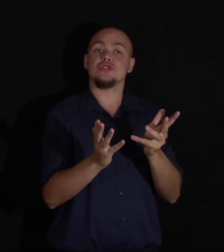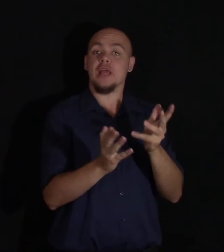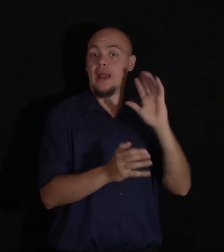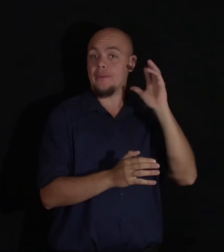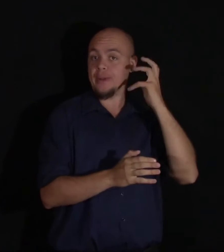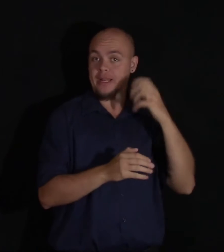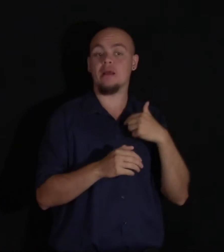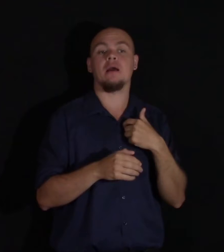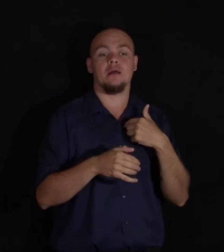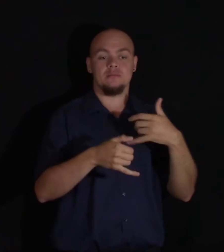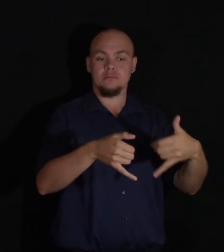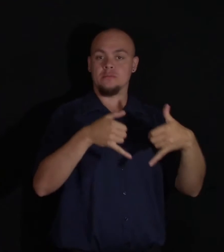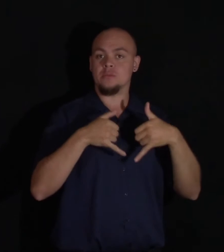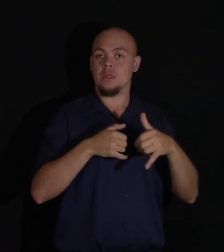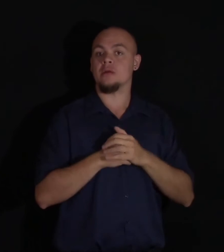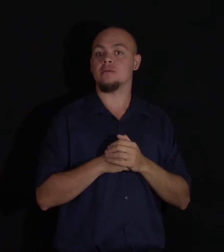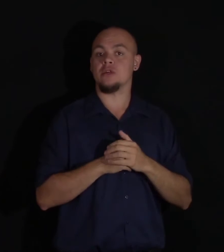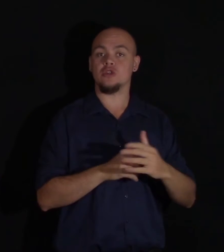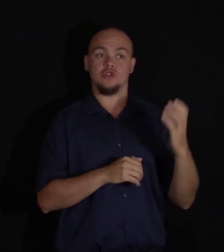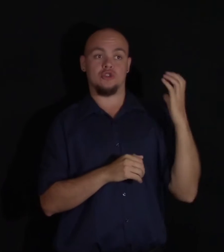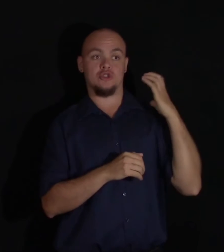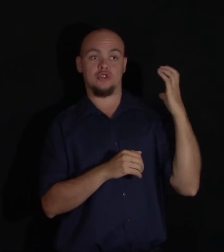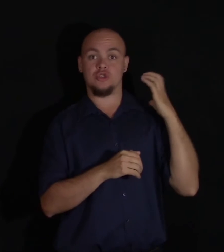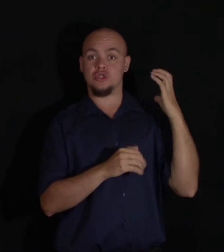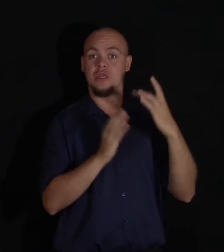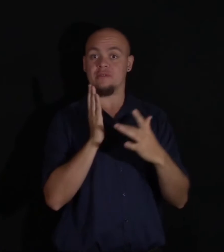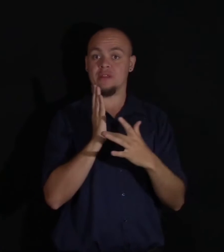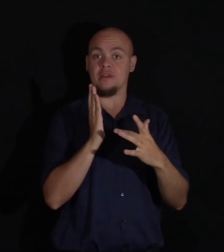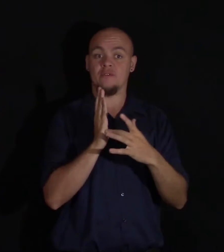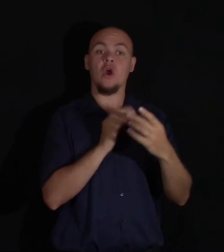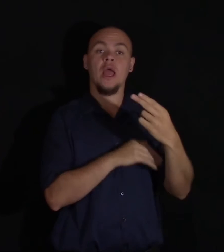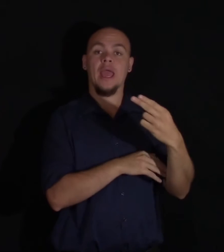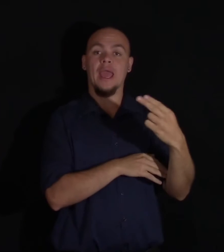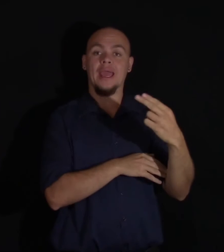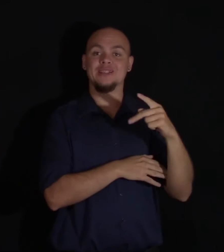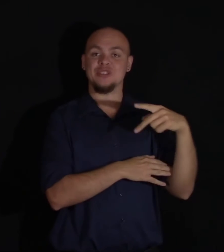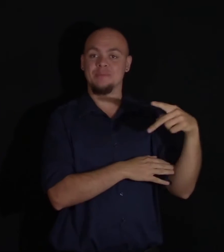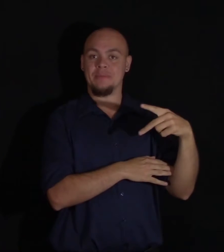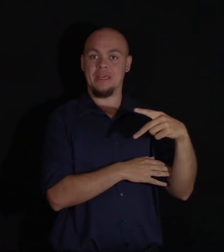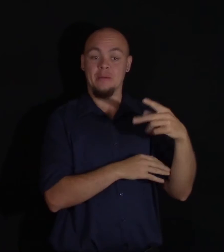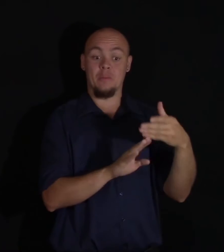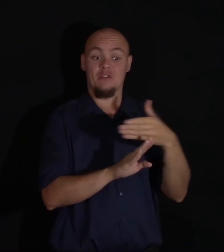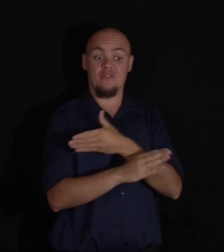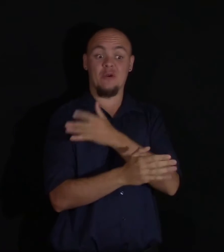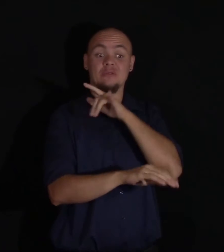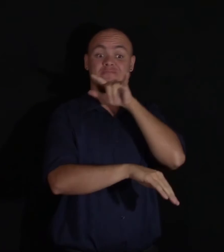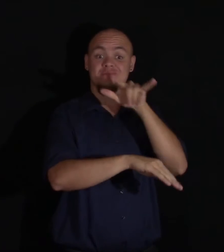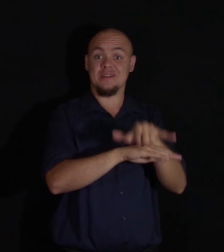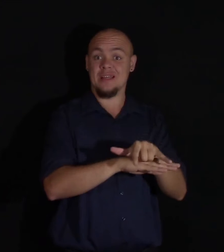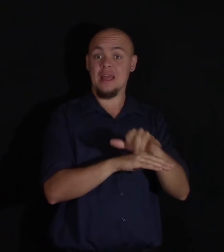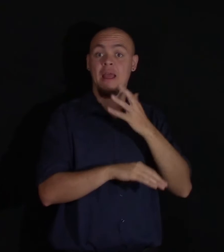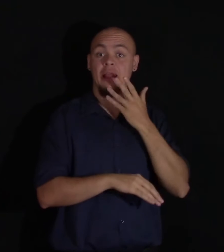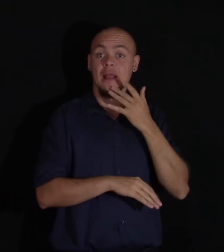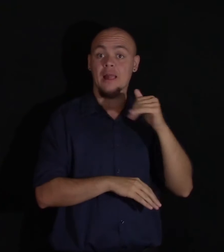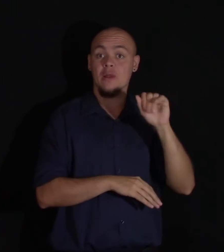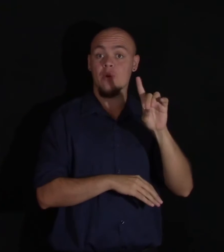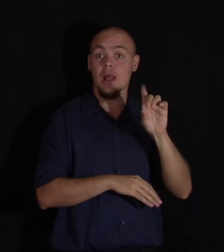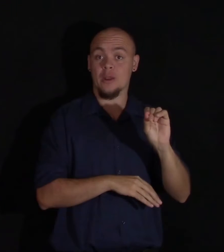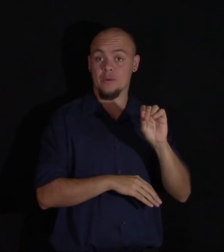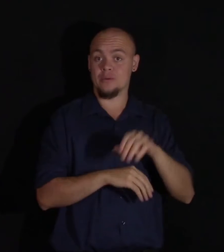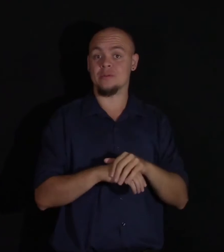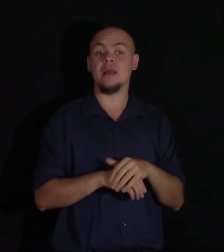I retired as the Chief Technology Officer for Hewlett-Packard before landing here in Colorado to become the CEO at Cable